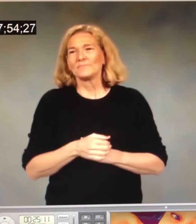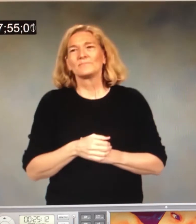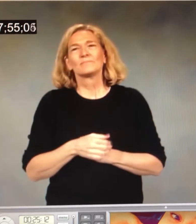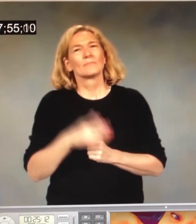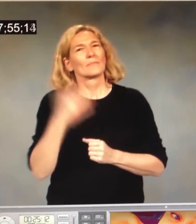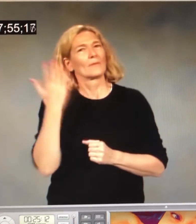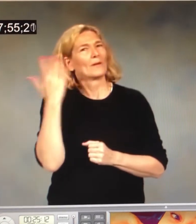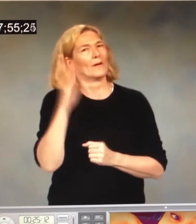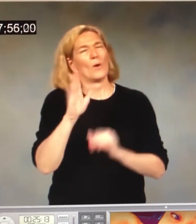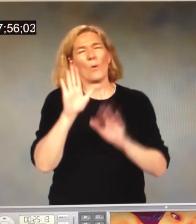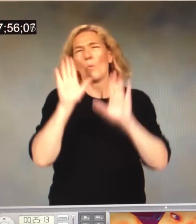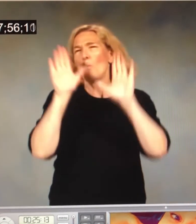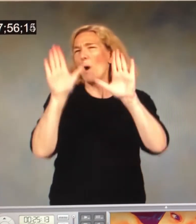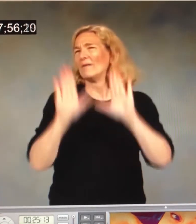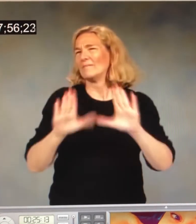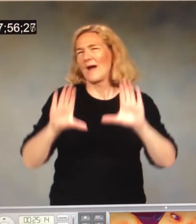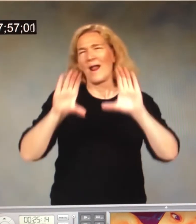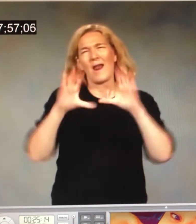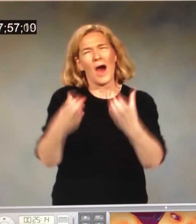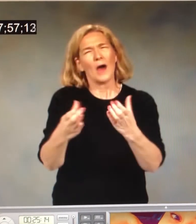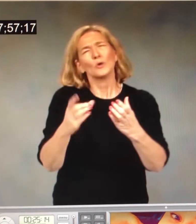3 women signed up.